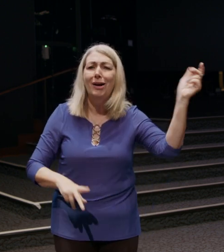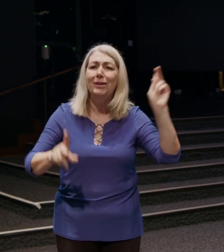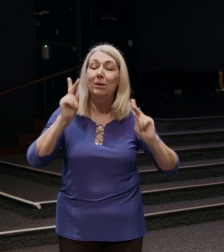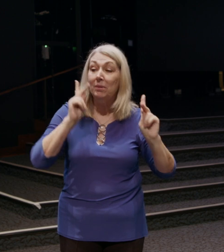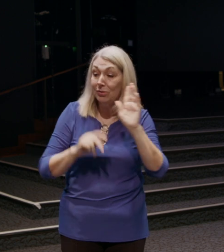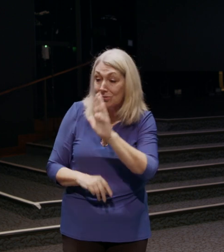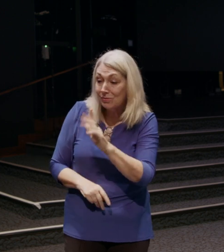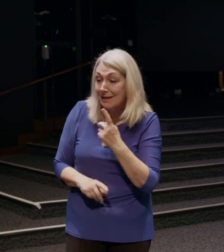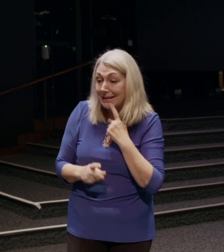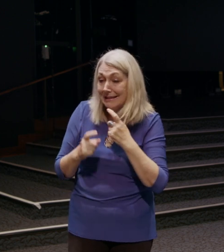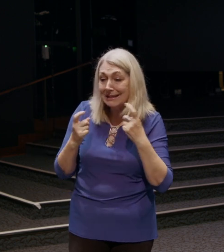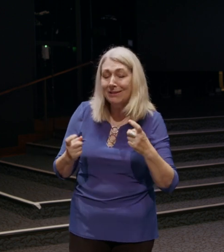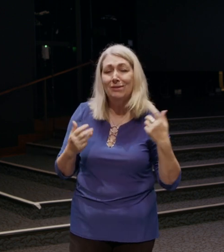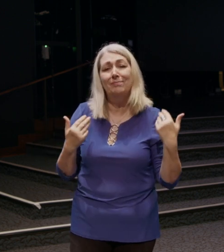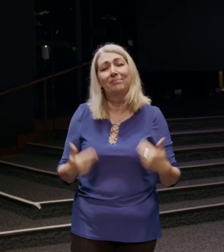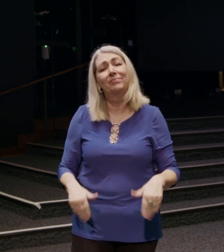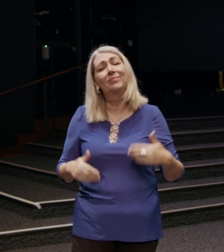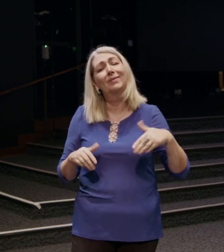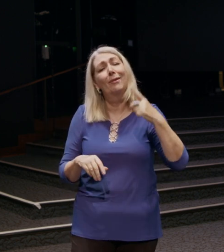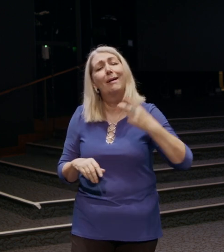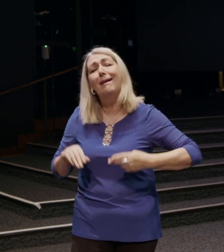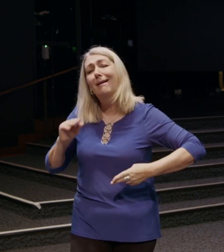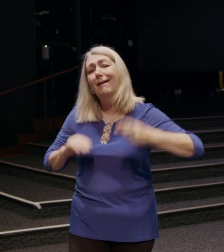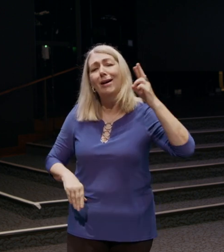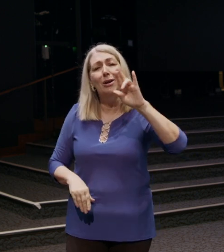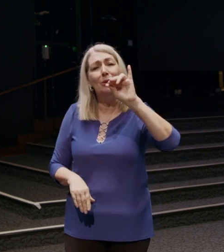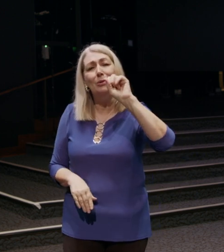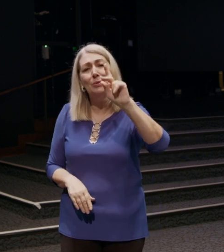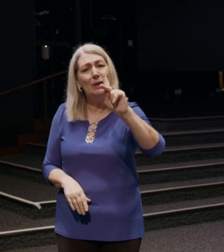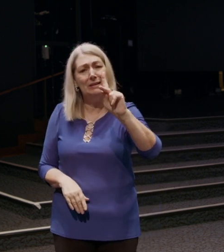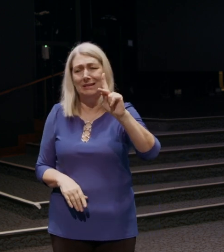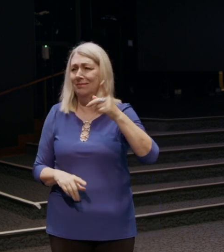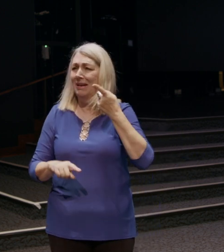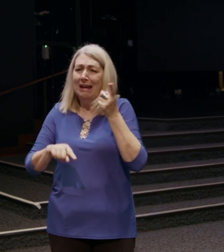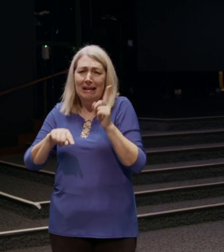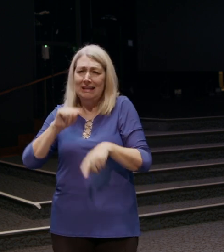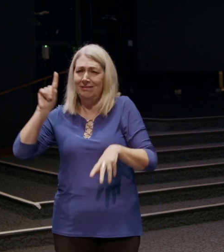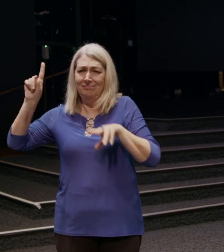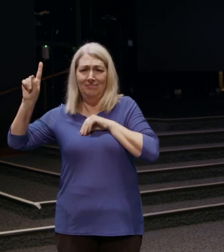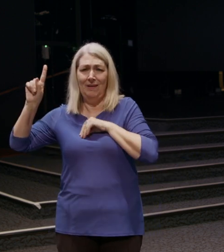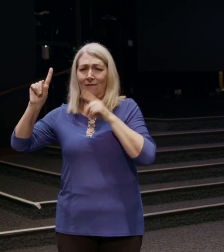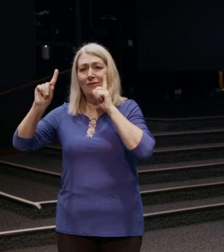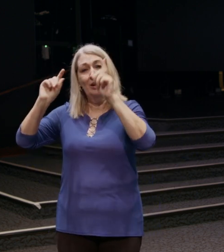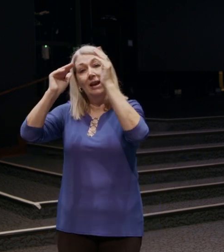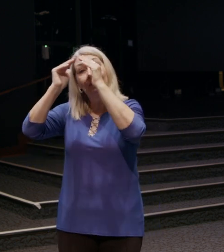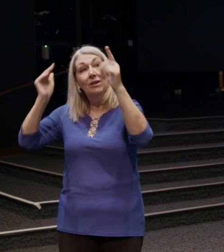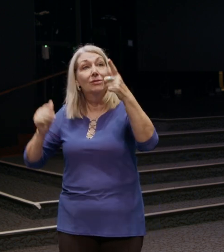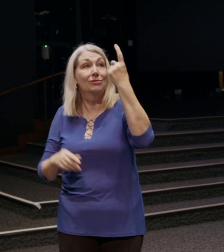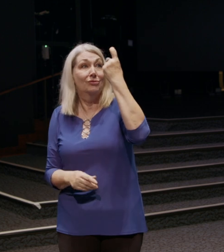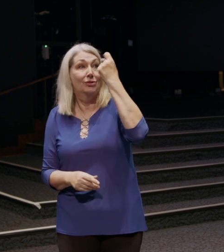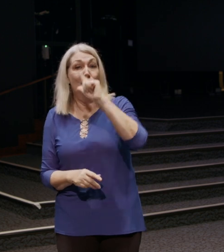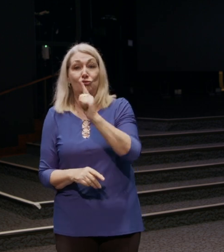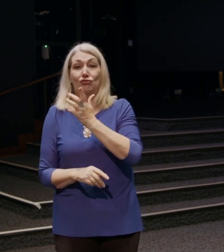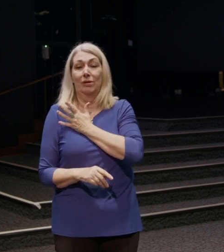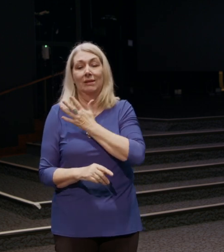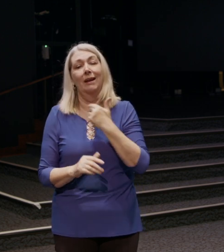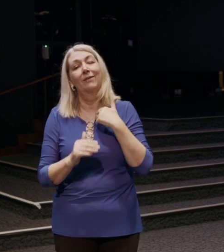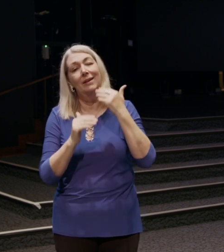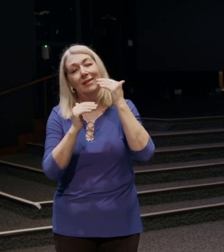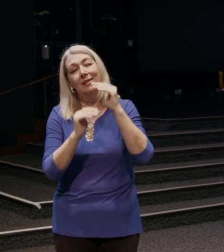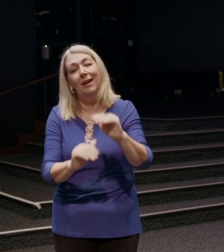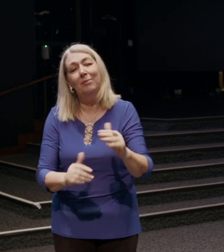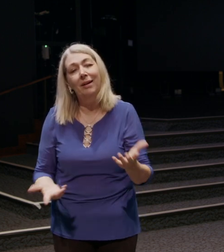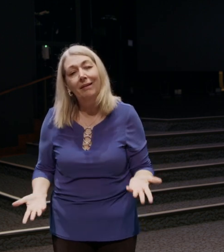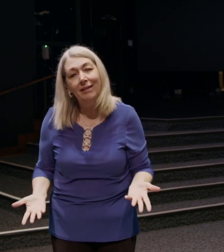sins, you are a high-risk candidate for heaven. You understand that grace has its limits.